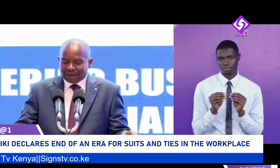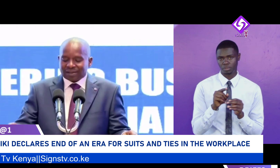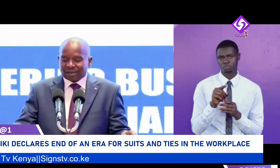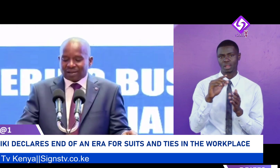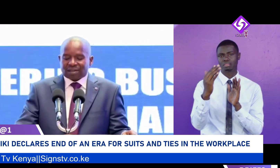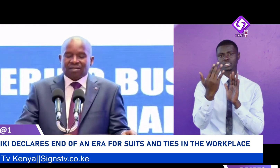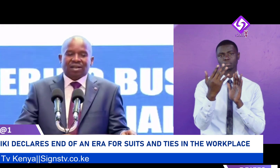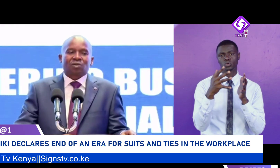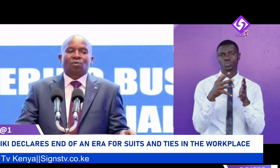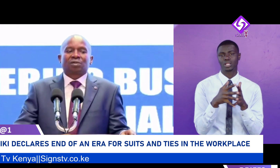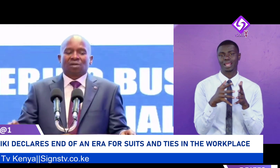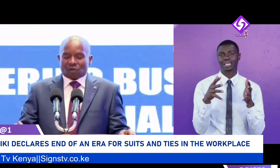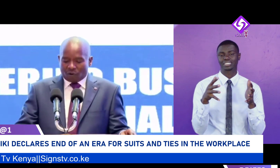expand the threshold of